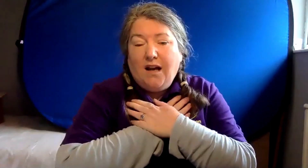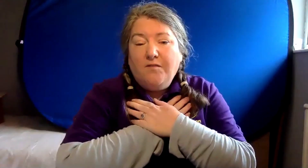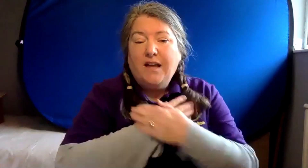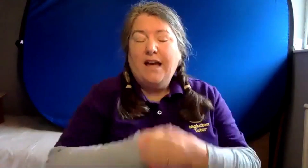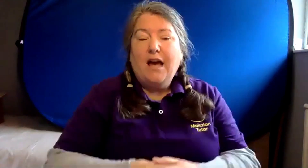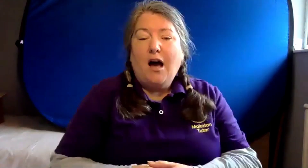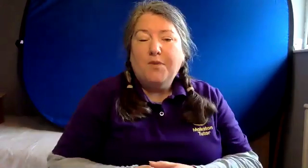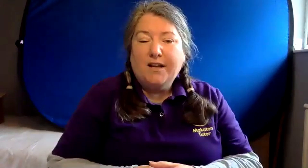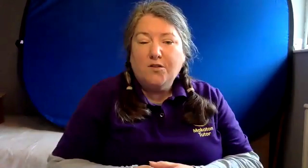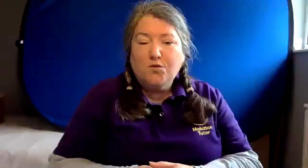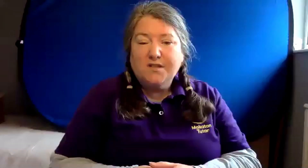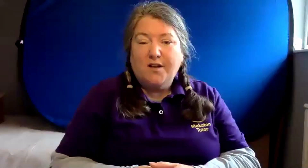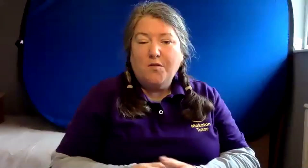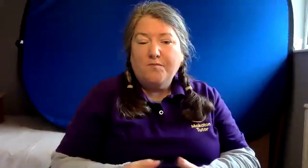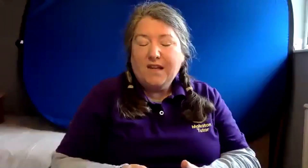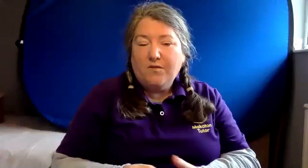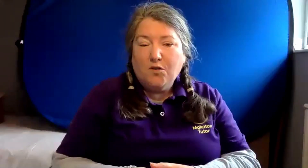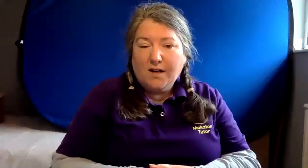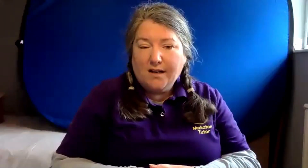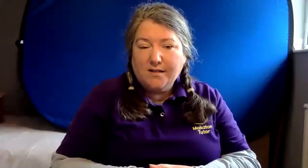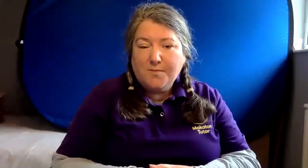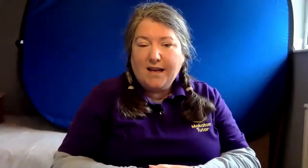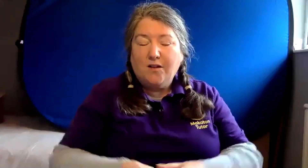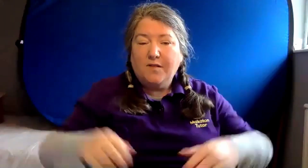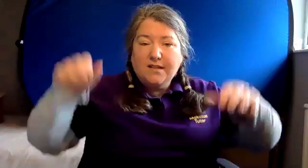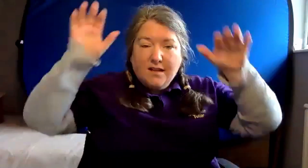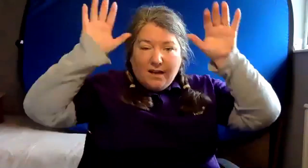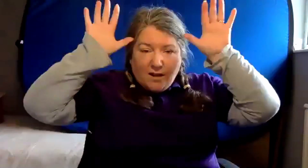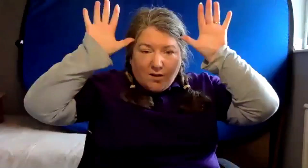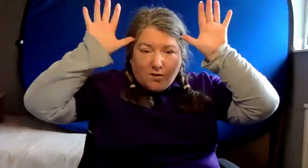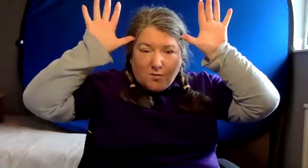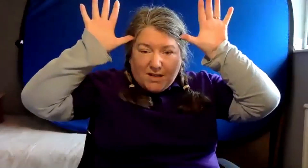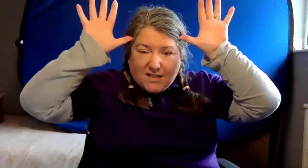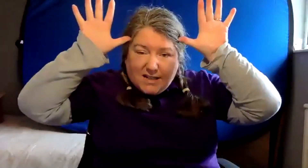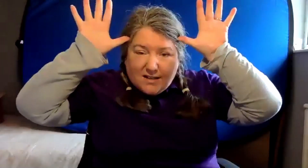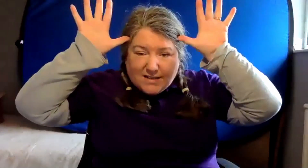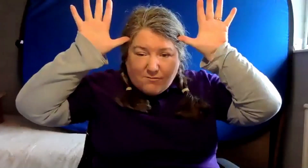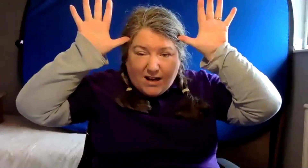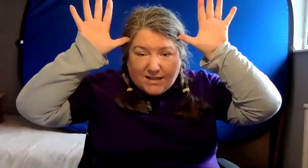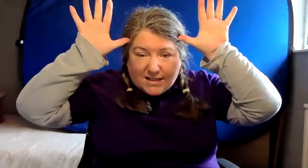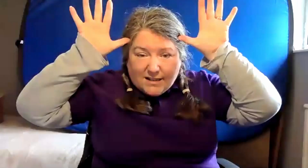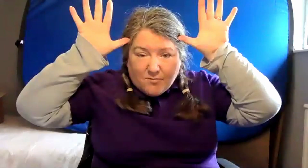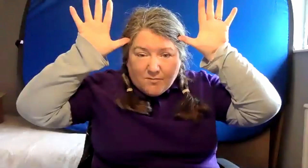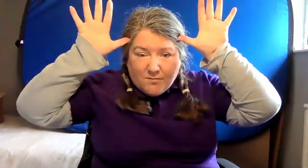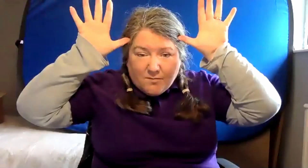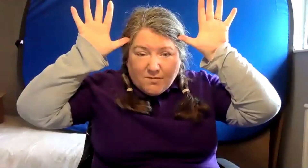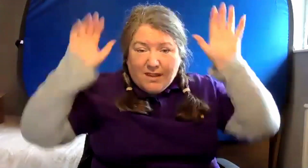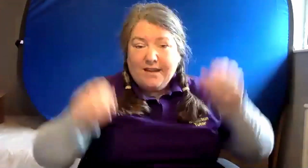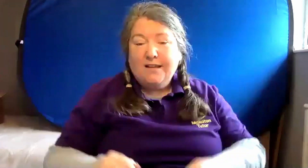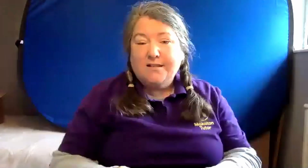love. But it could also, if we're not looking at the spelling of it, could be deer as in reindeer. So